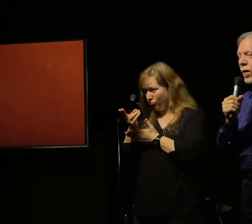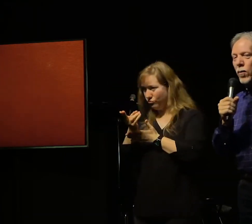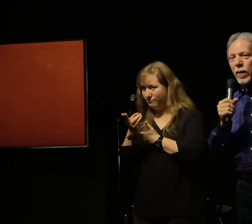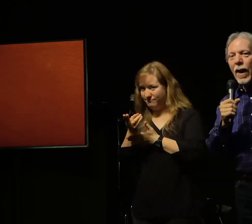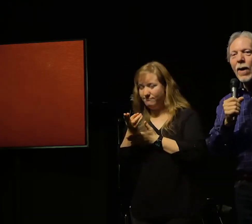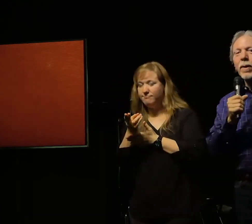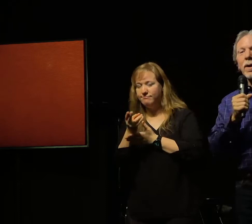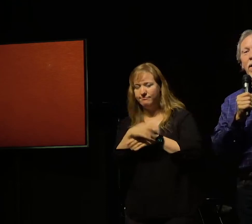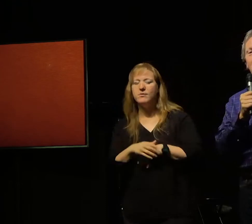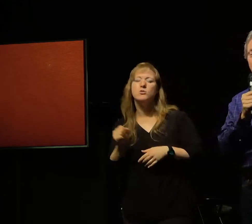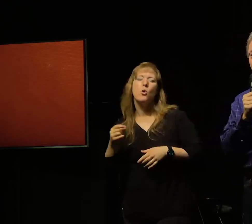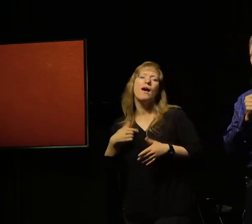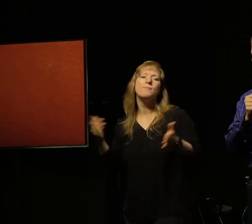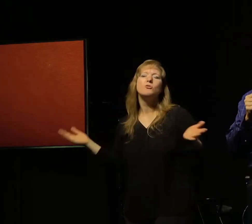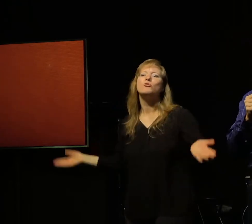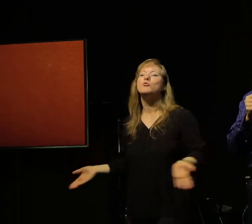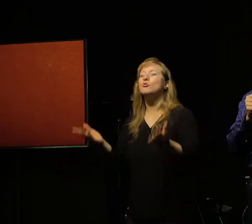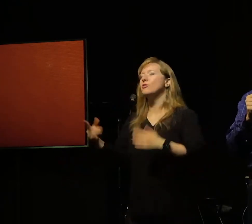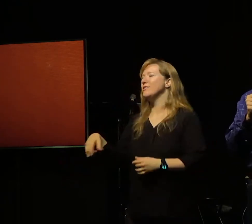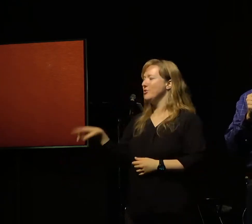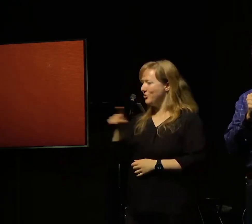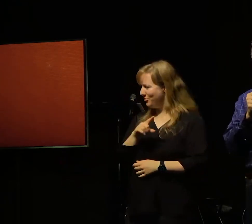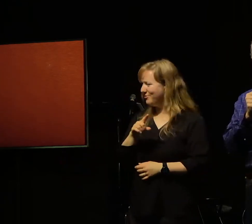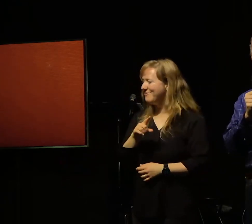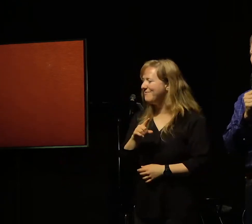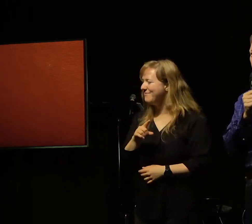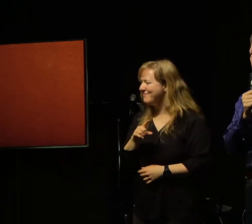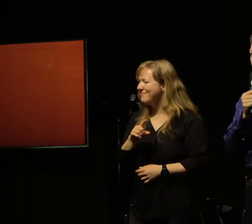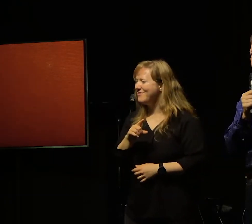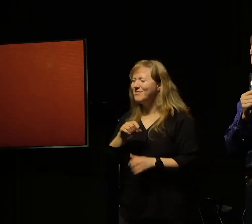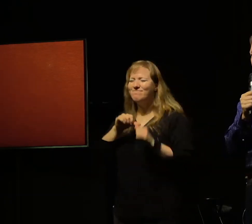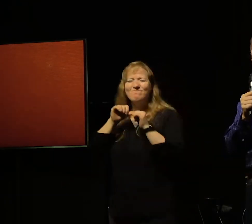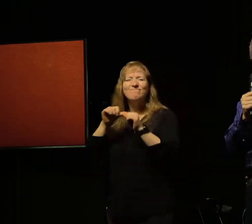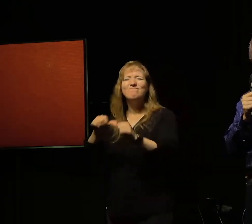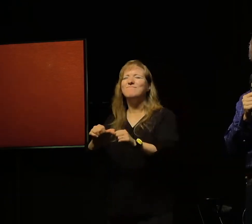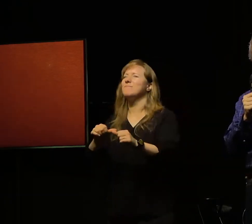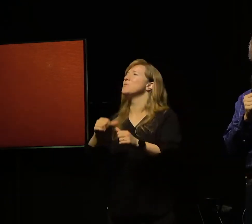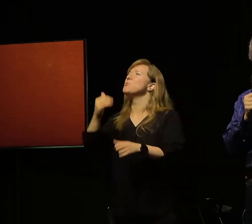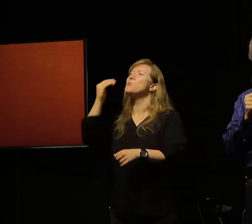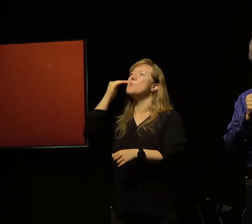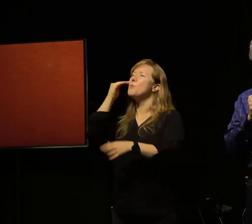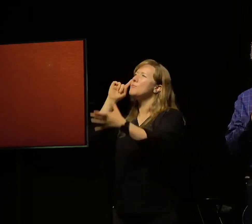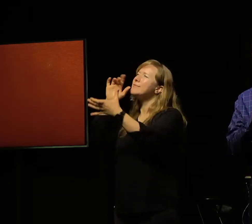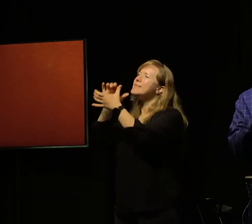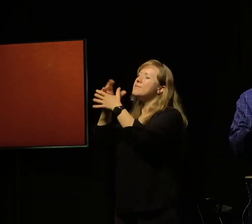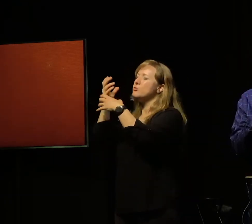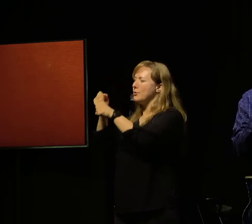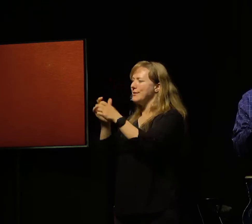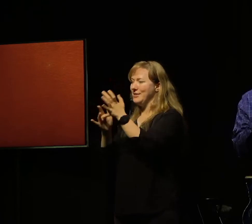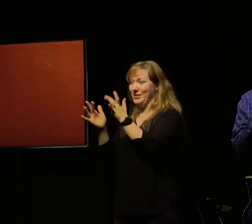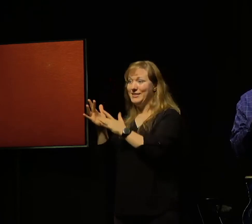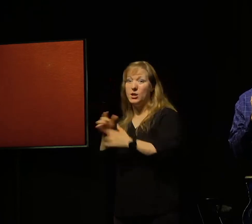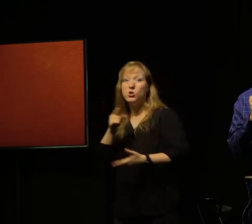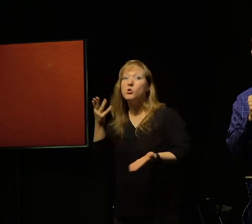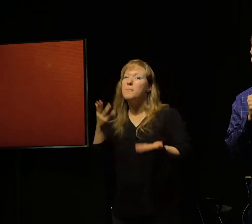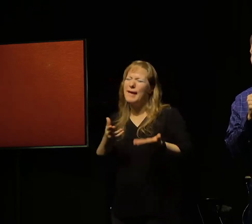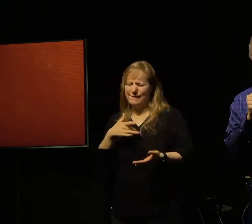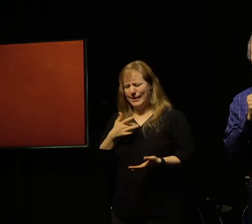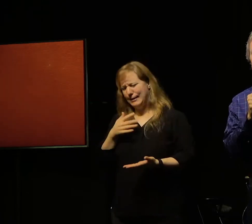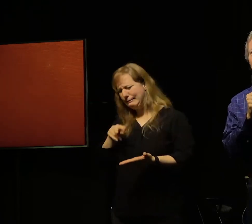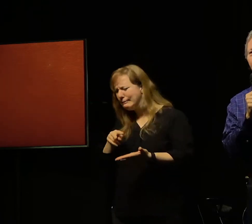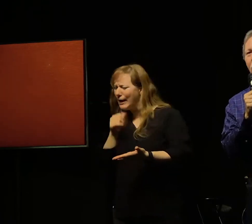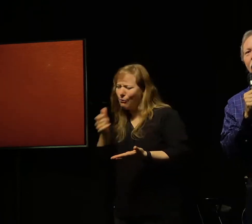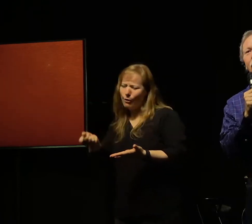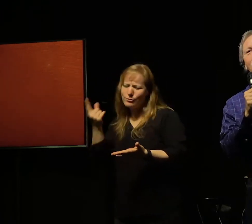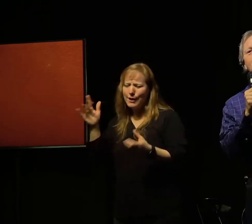So, I'm encouraging you. Stand firm in what you know. You may not know the whole Bible. You may